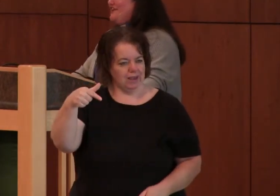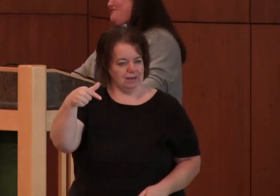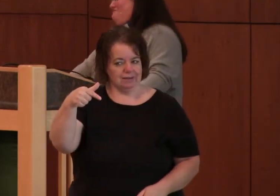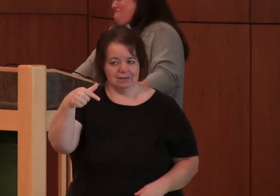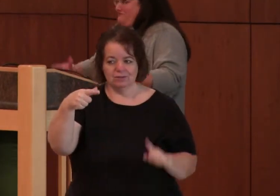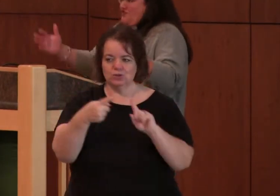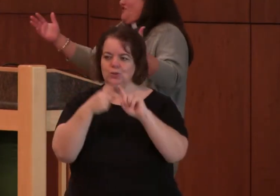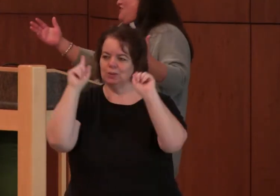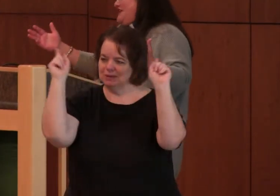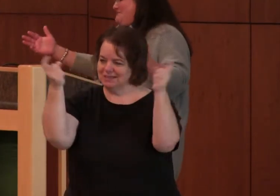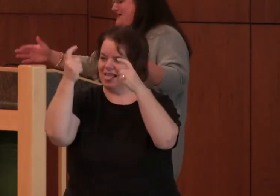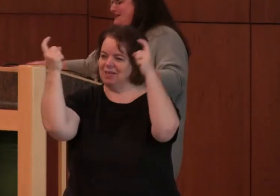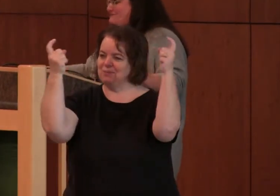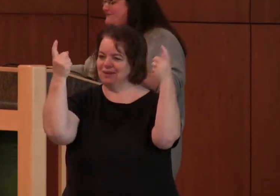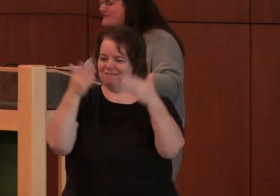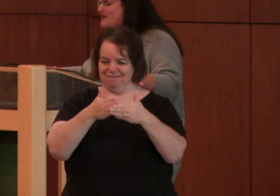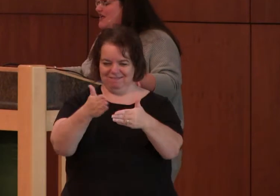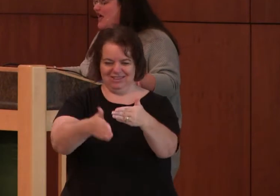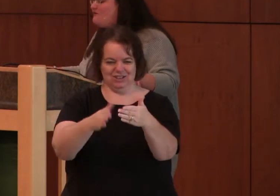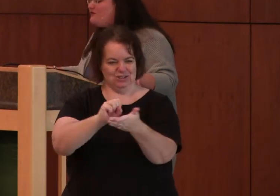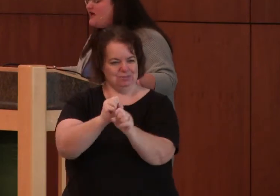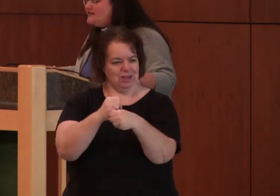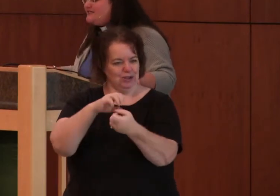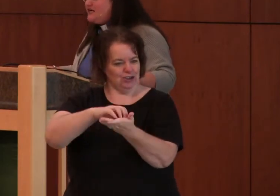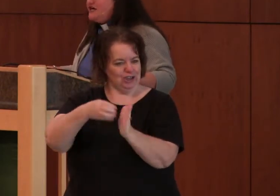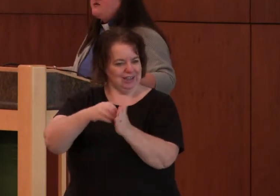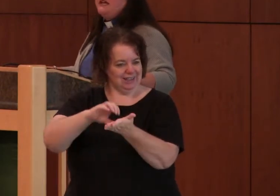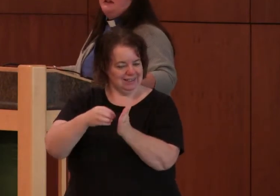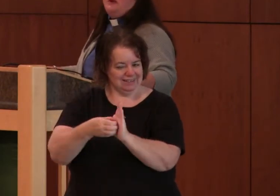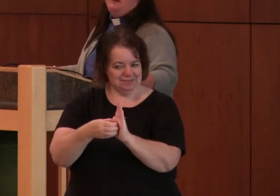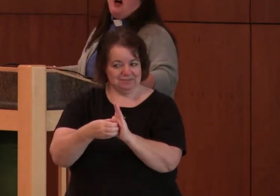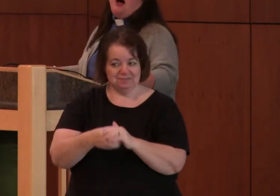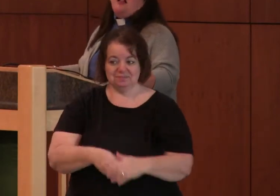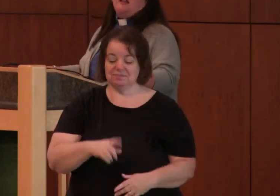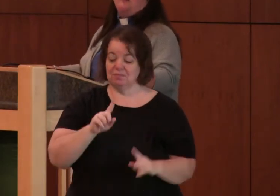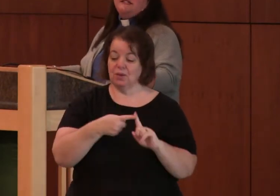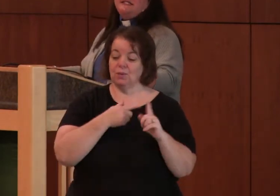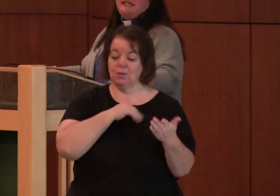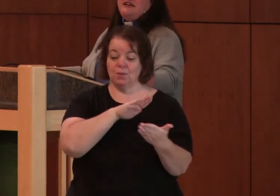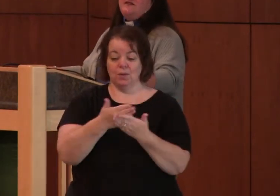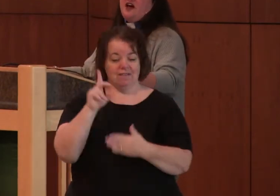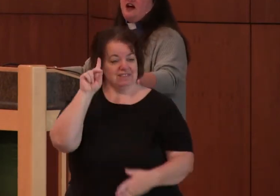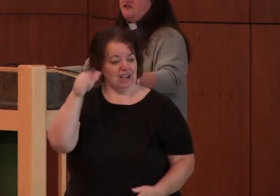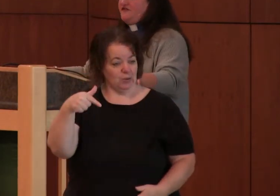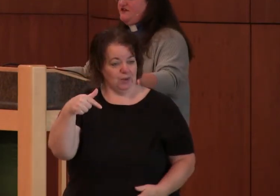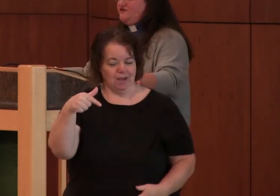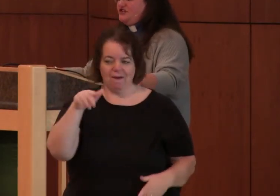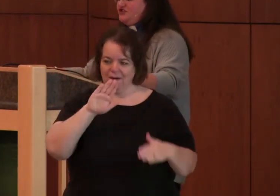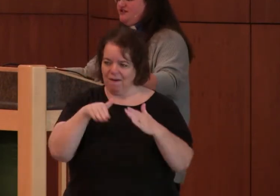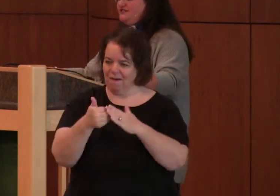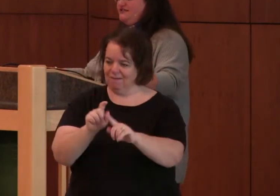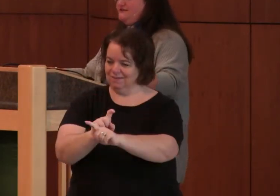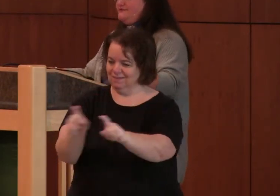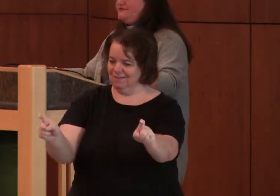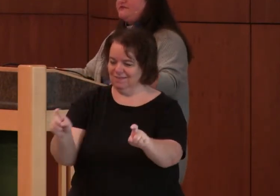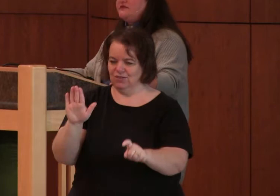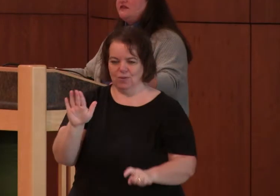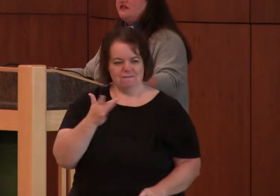of cookie baking. And when we got to Dairy Queen, we would all receive our favorite